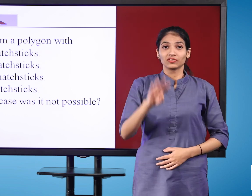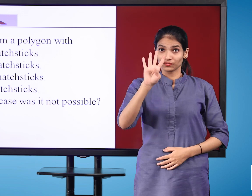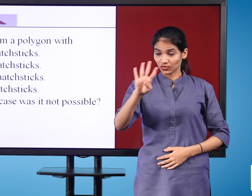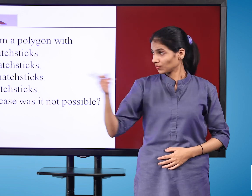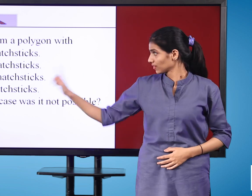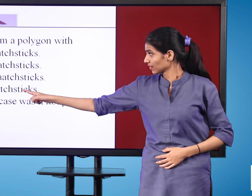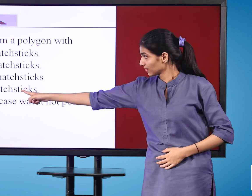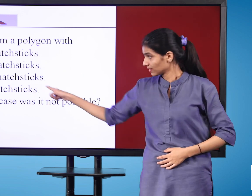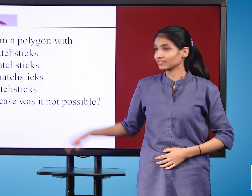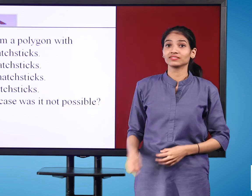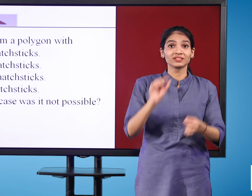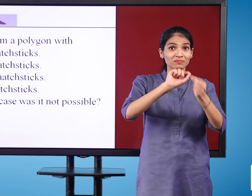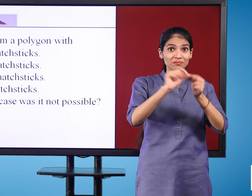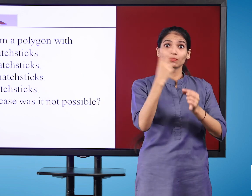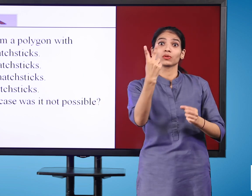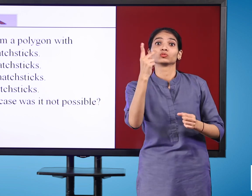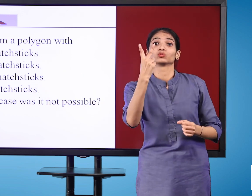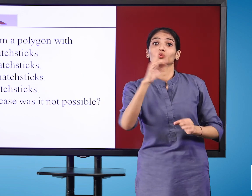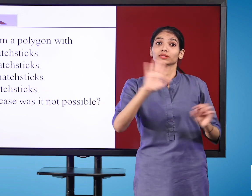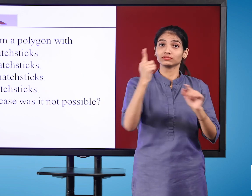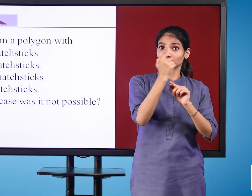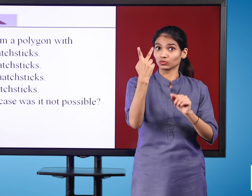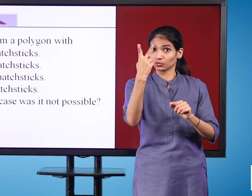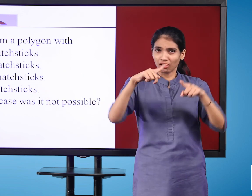4. 2 matchsticks.